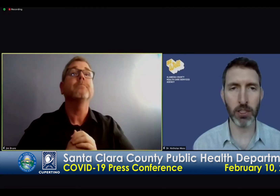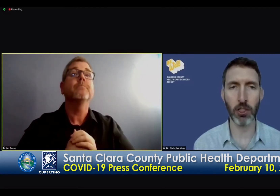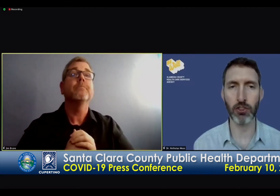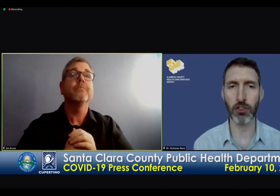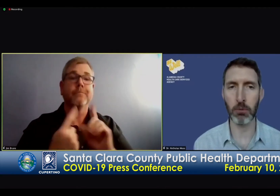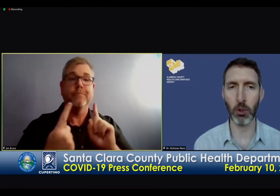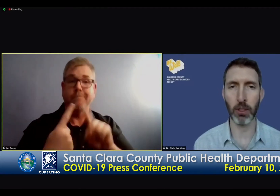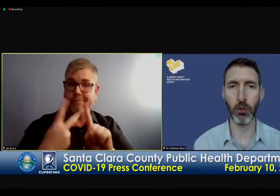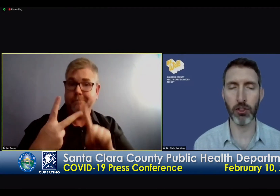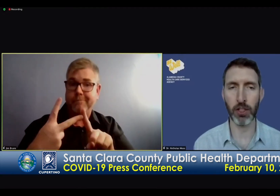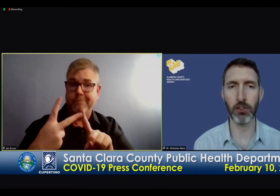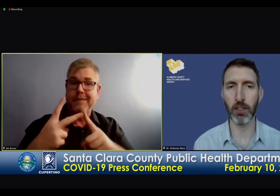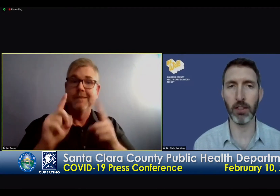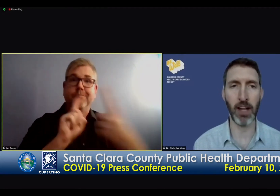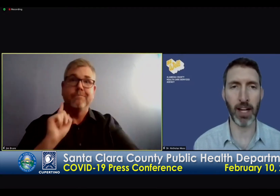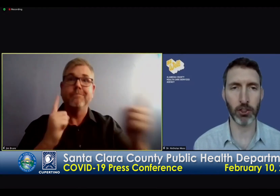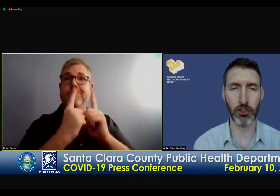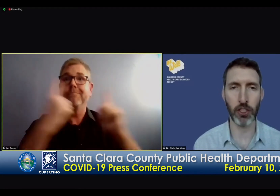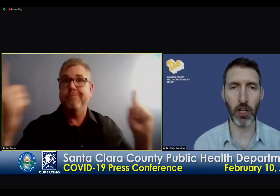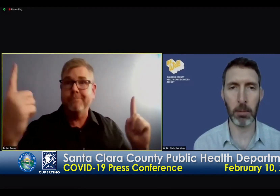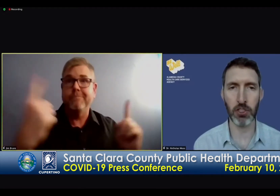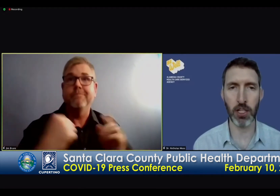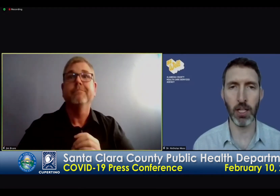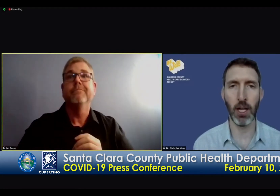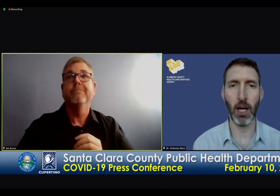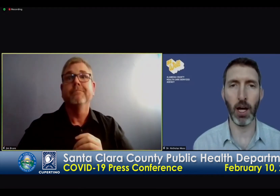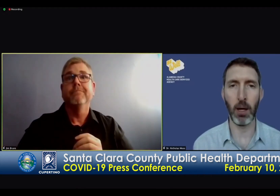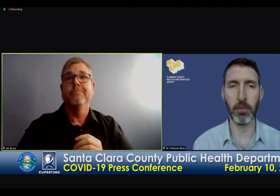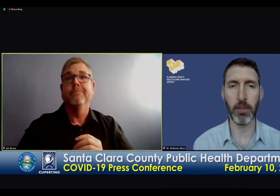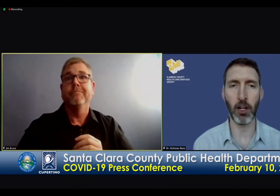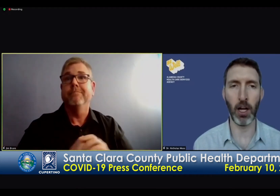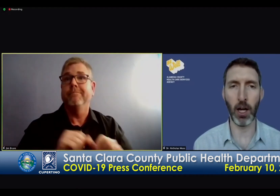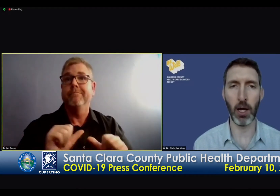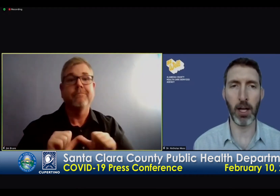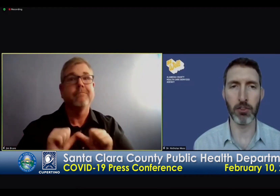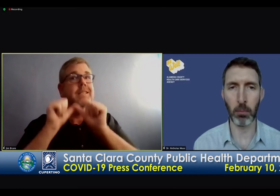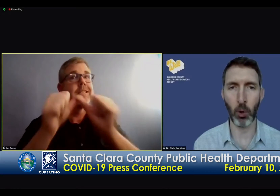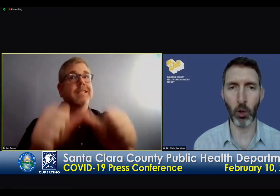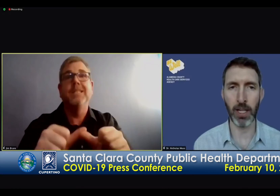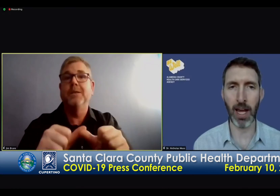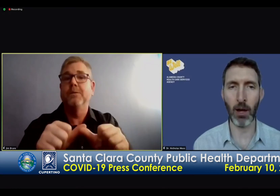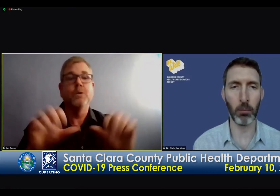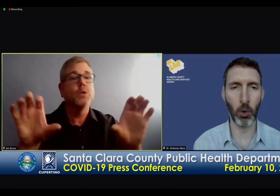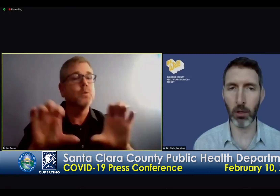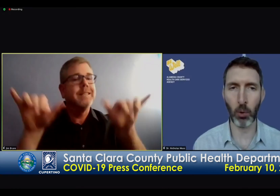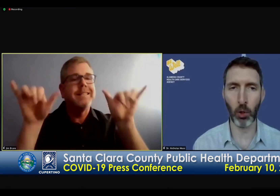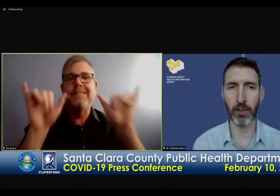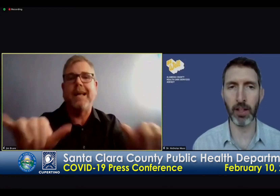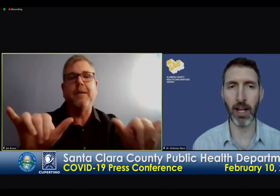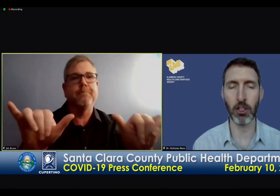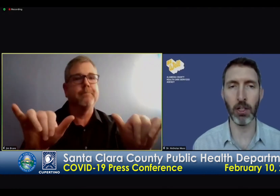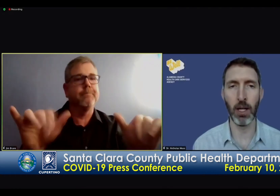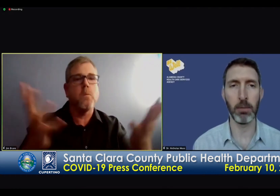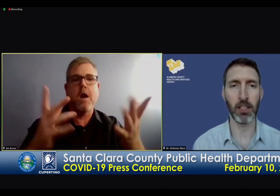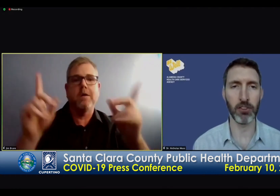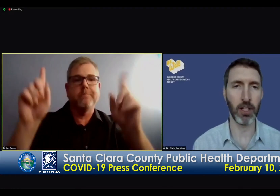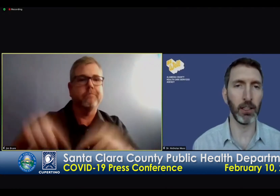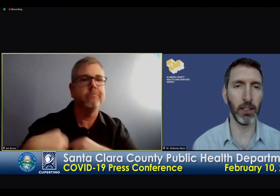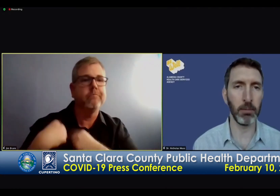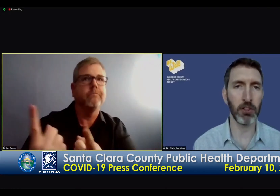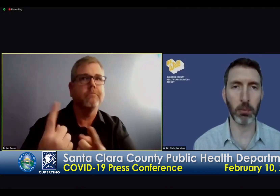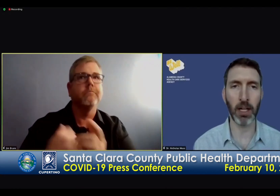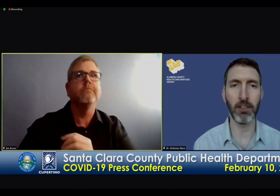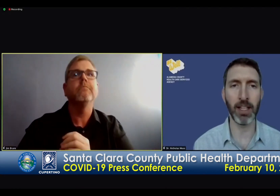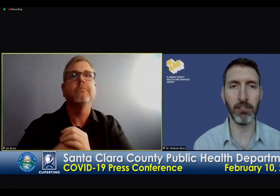reason to stop doing those things. And in fact, just the opposite. They're as important now or more important than ever because they can